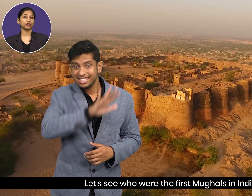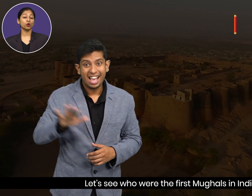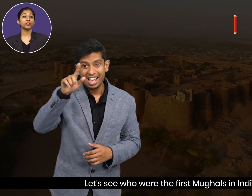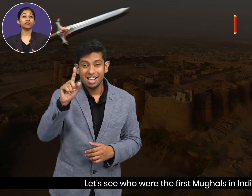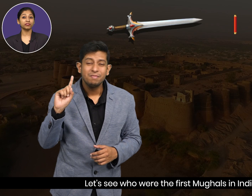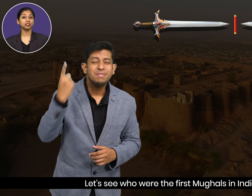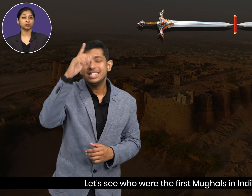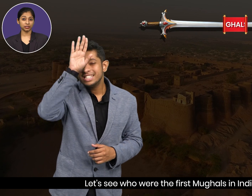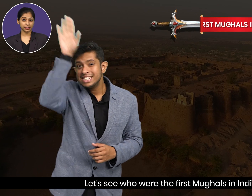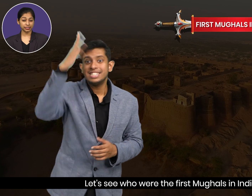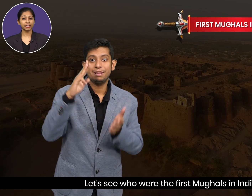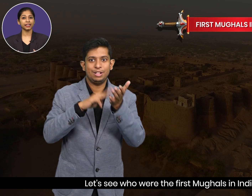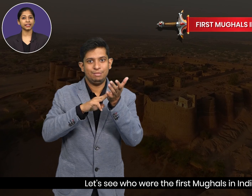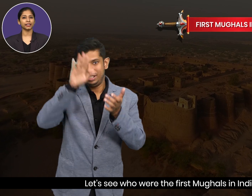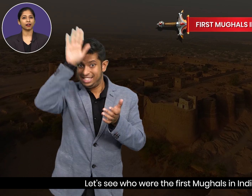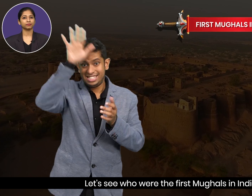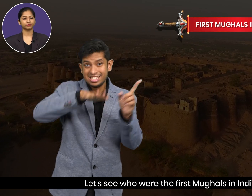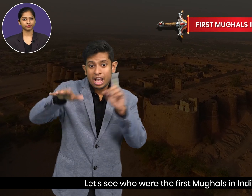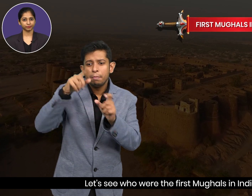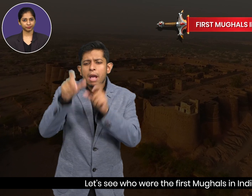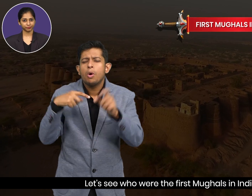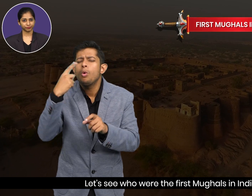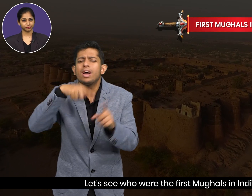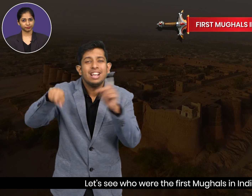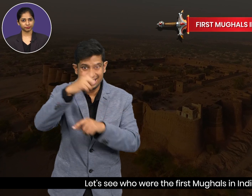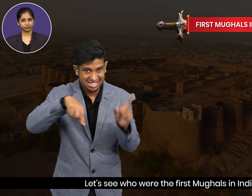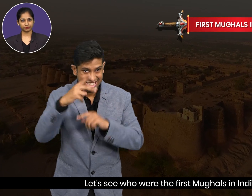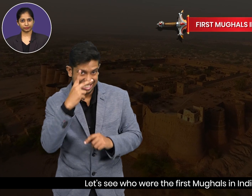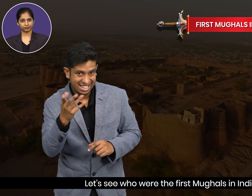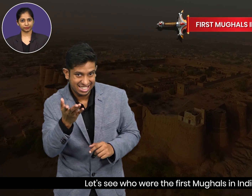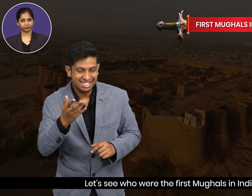Let's see who were the first Mughals in India.